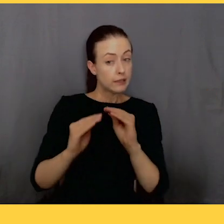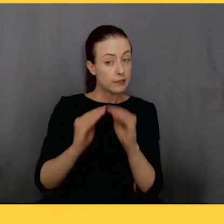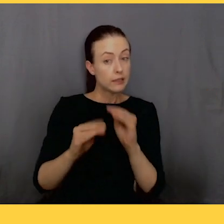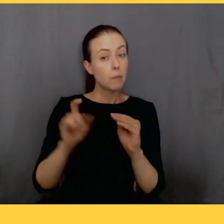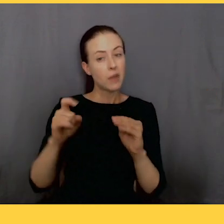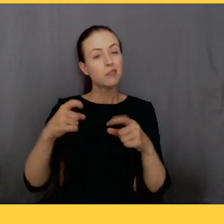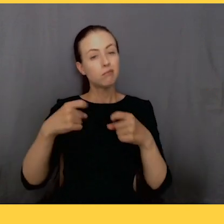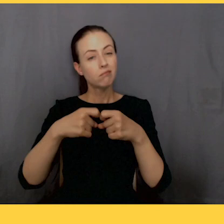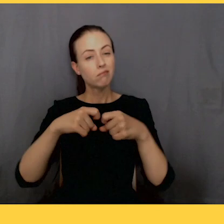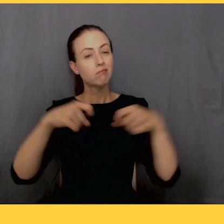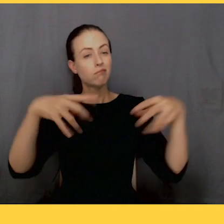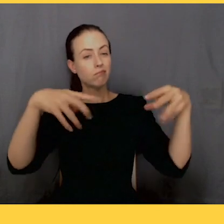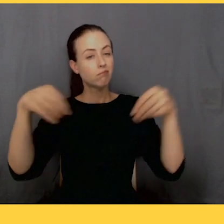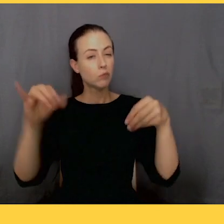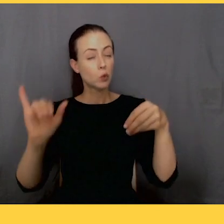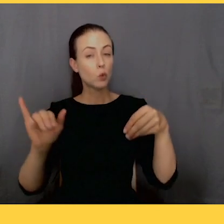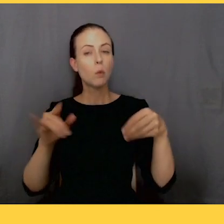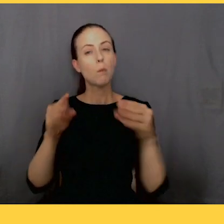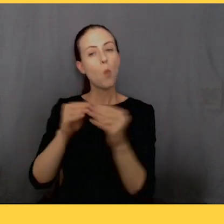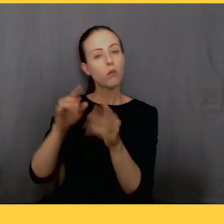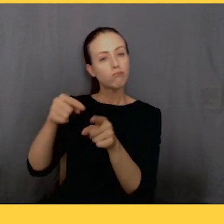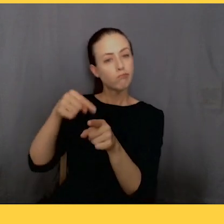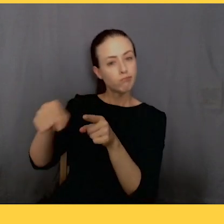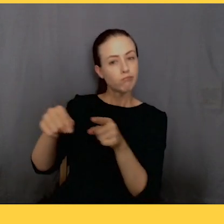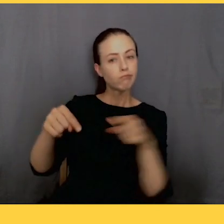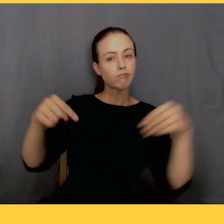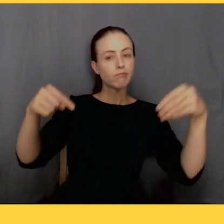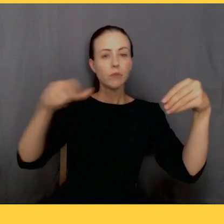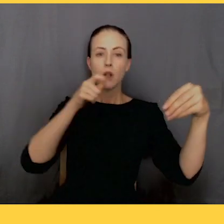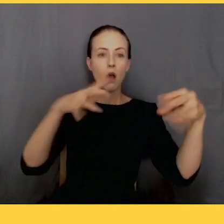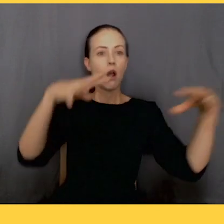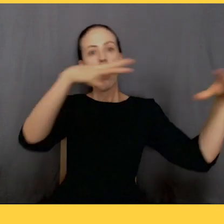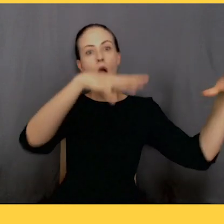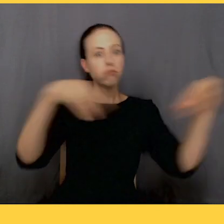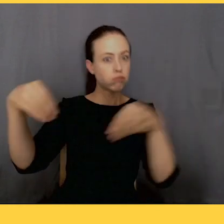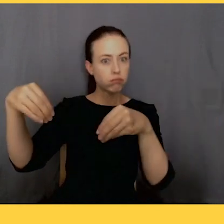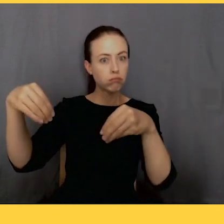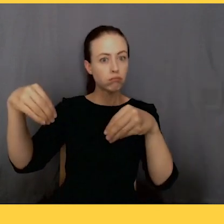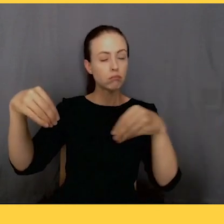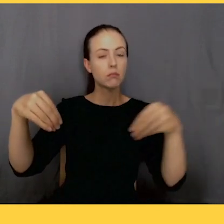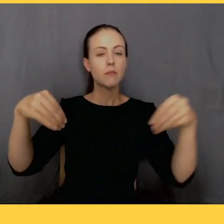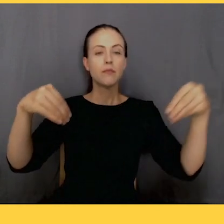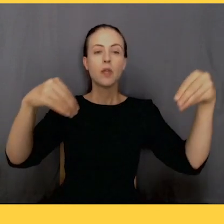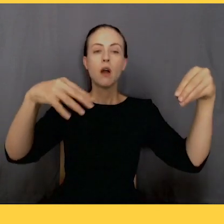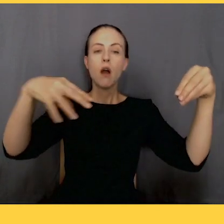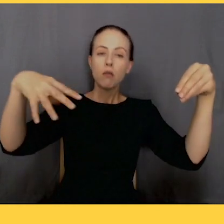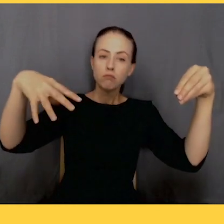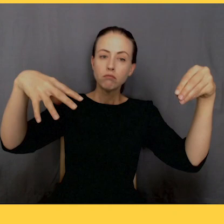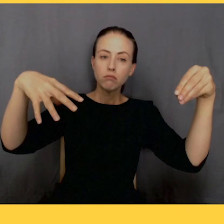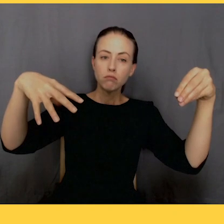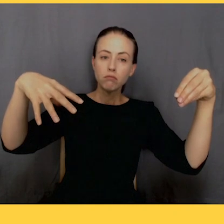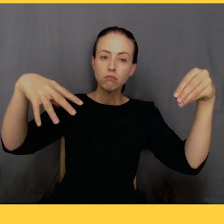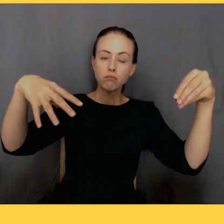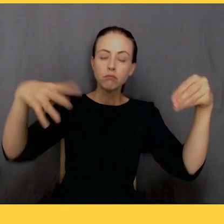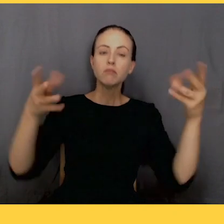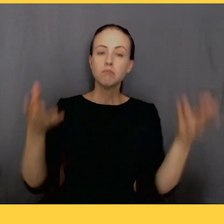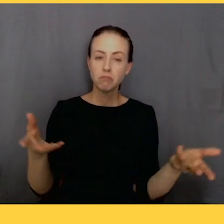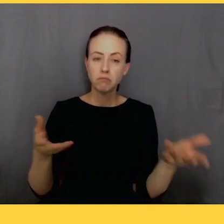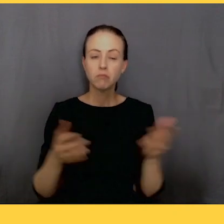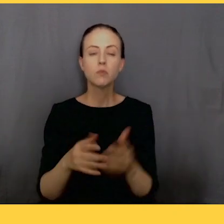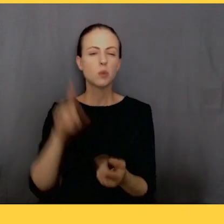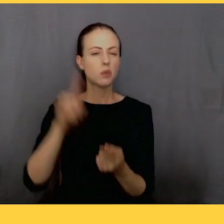Doing PSPS event, we've used these switches to minimize the number of customers that are being de-energized. So